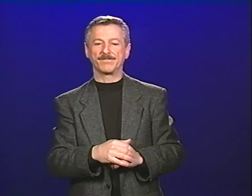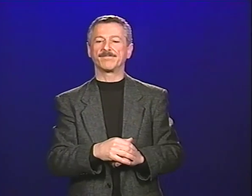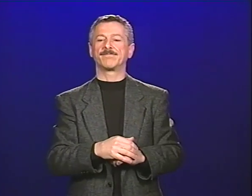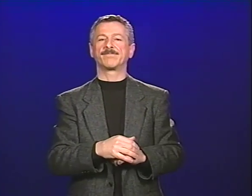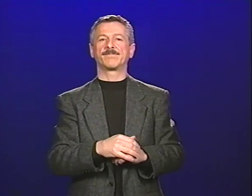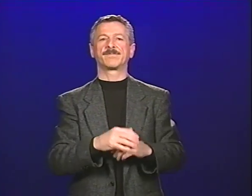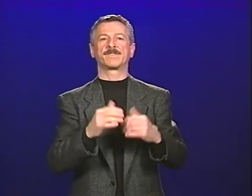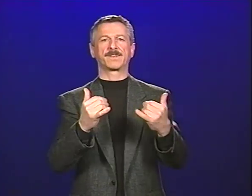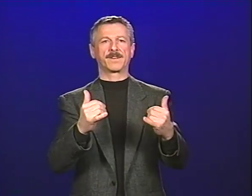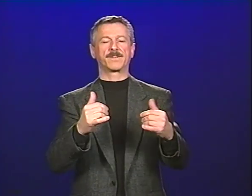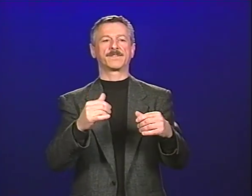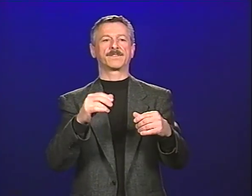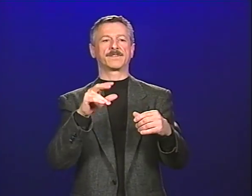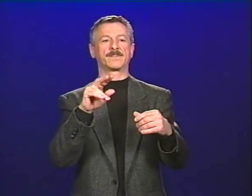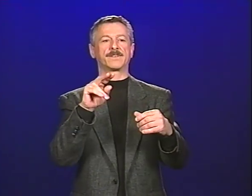things.